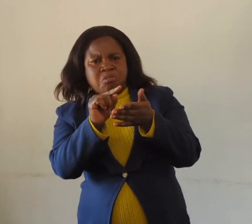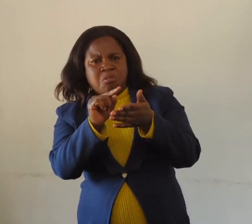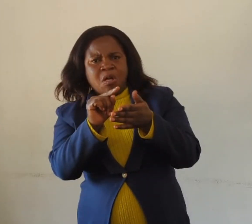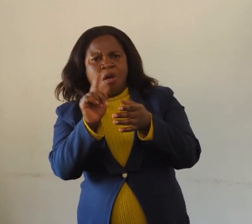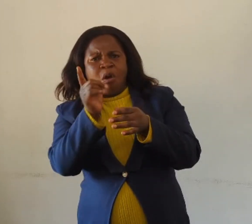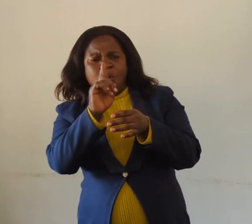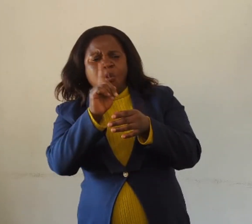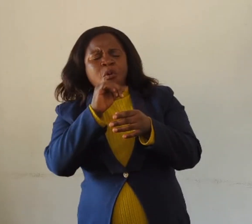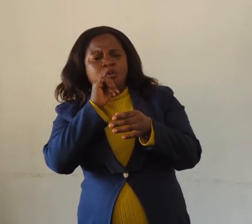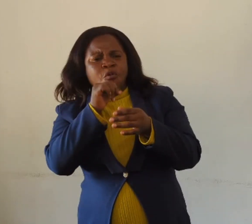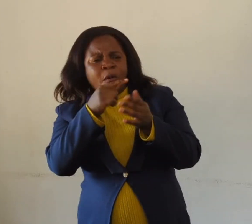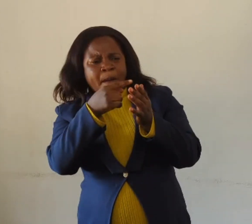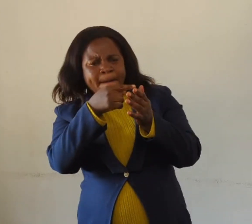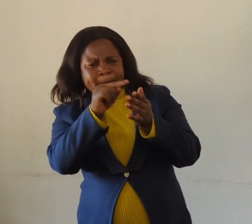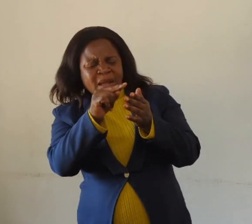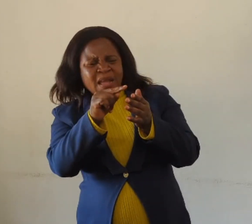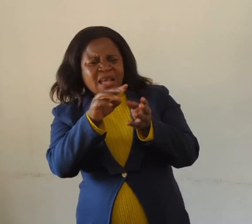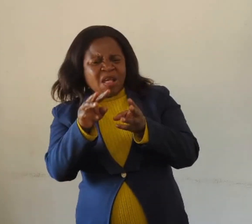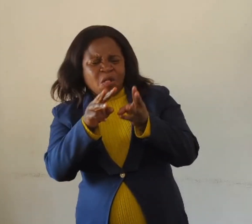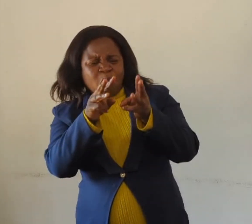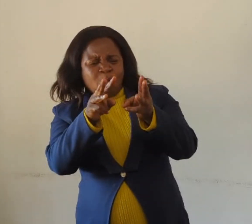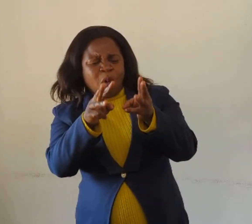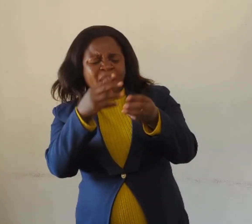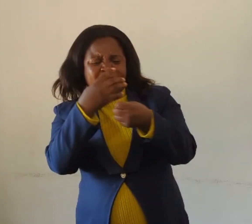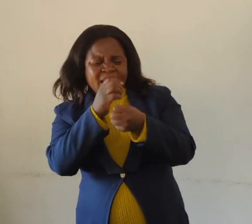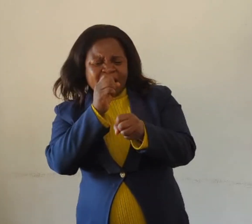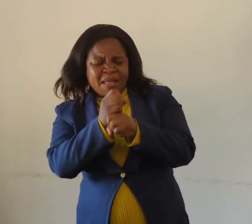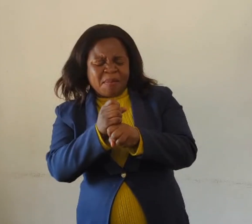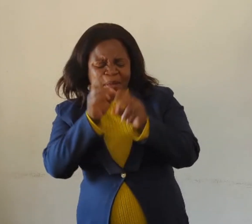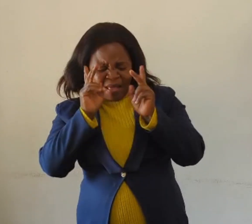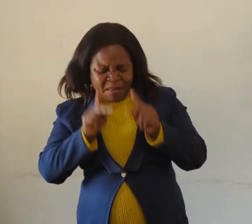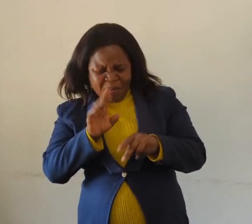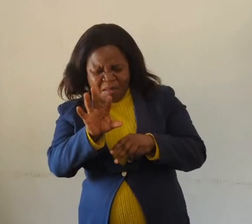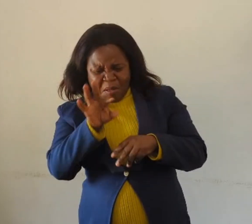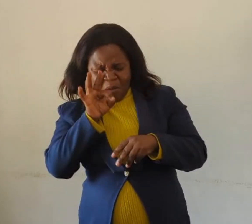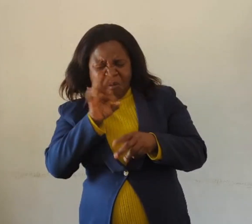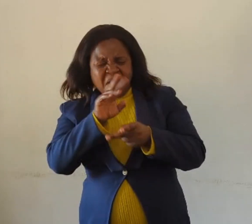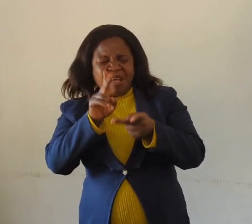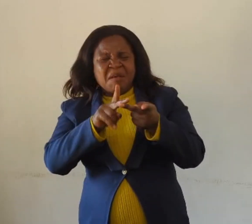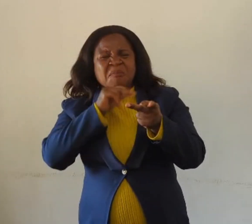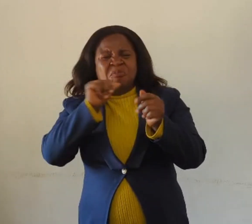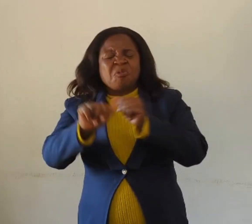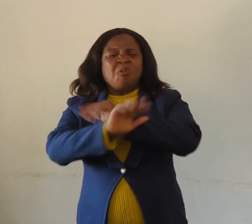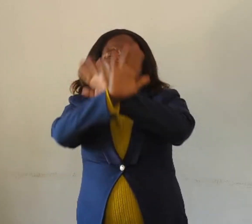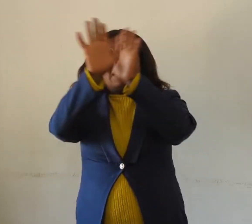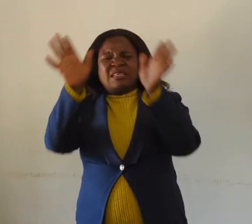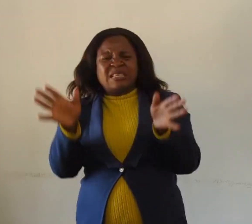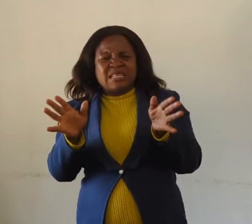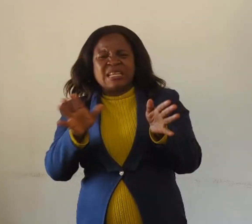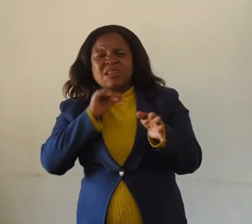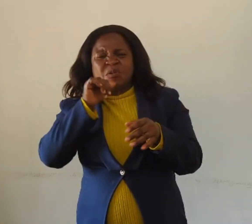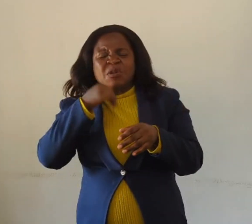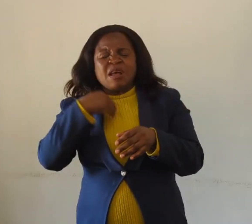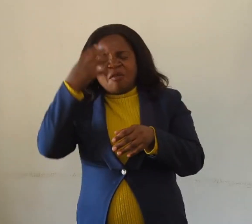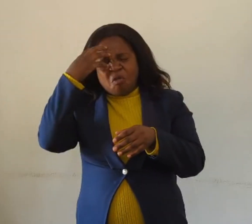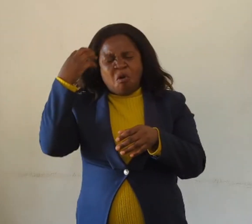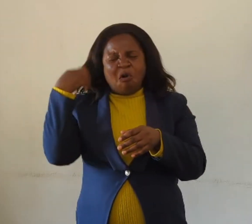unmarked in a way that made the voter's choice unclear, did not bear the official mark, or were not official